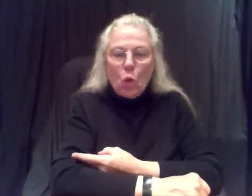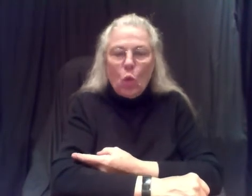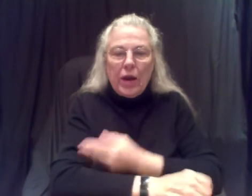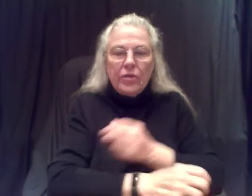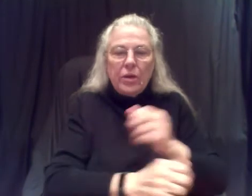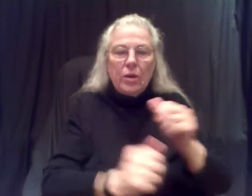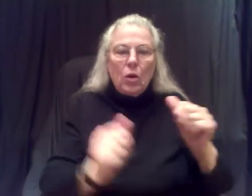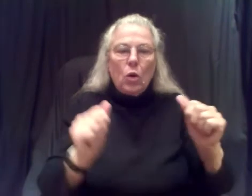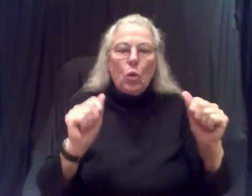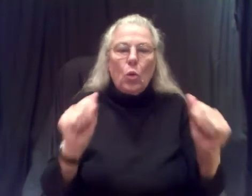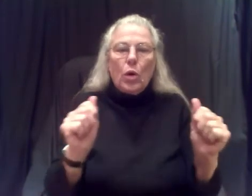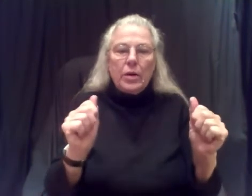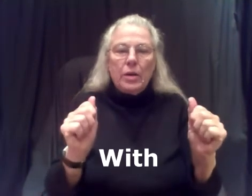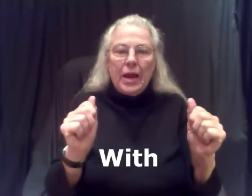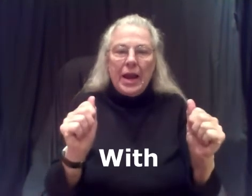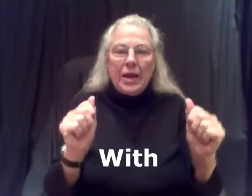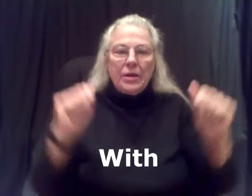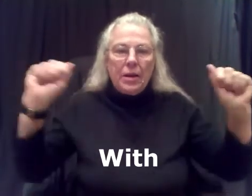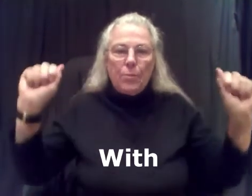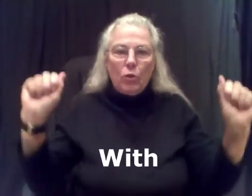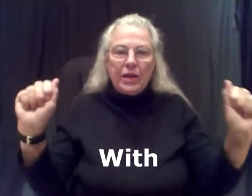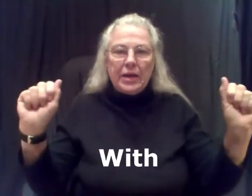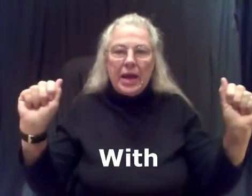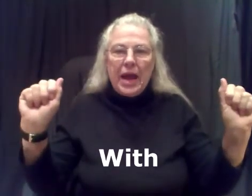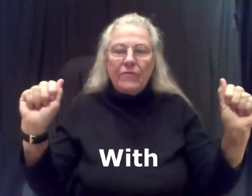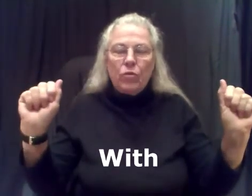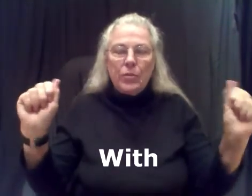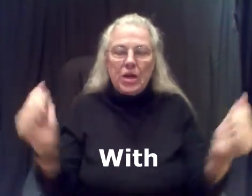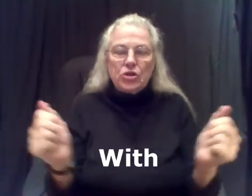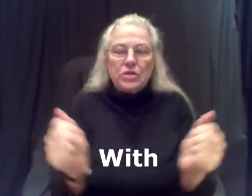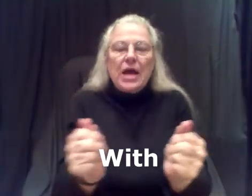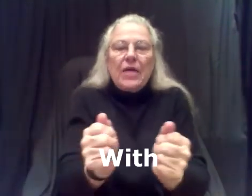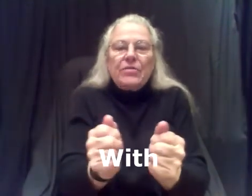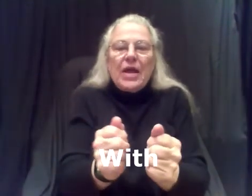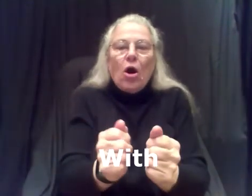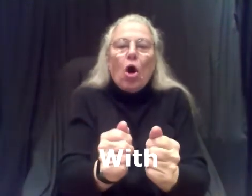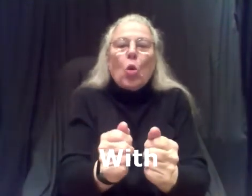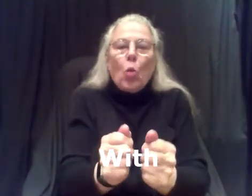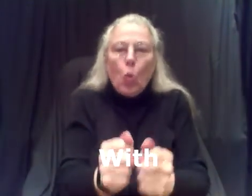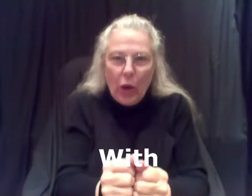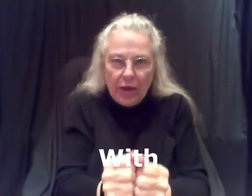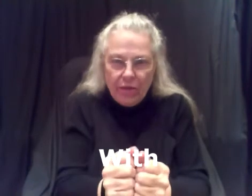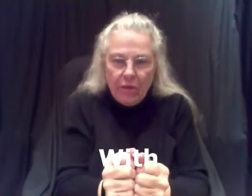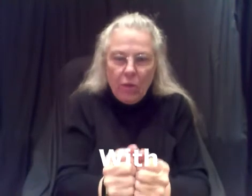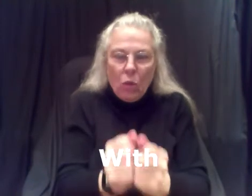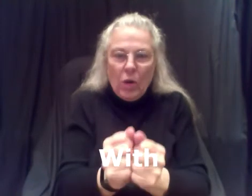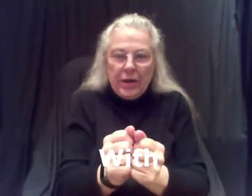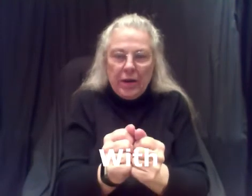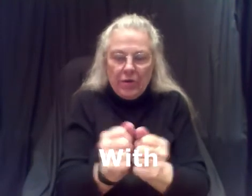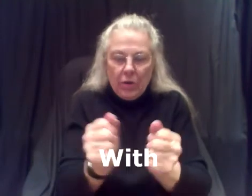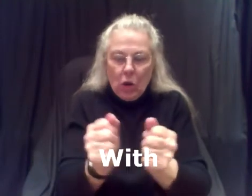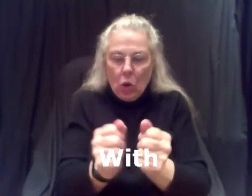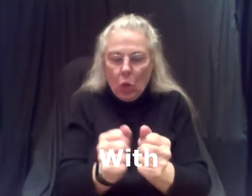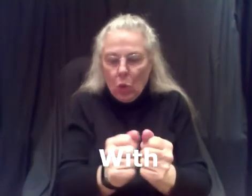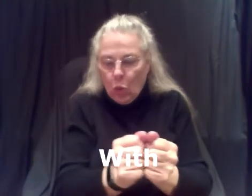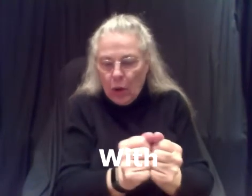With one hand, both in A formations, they are with one another. With.